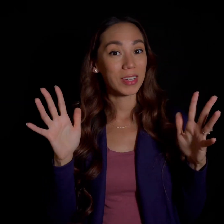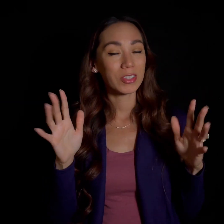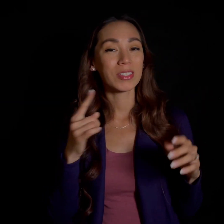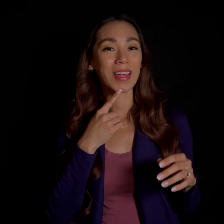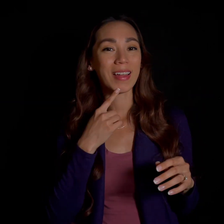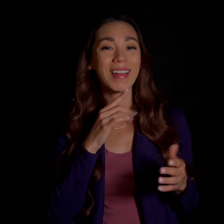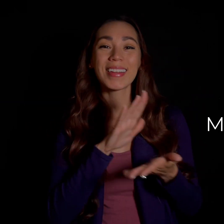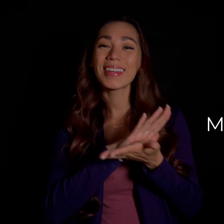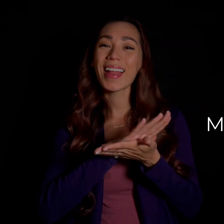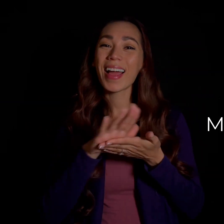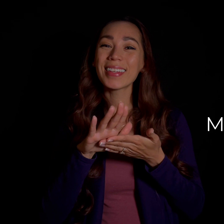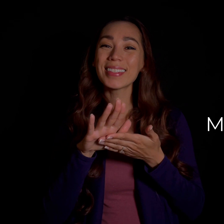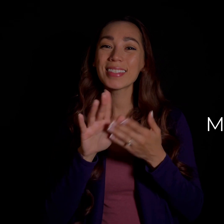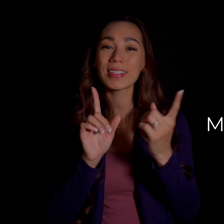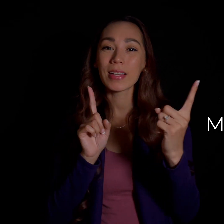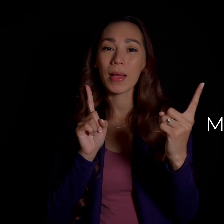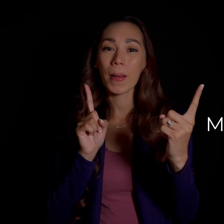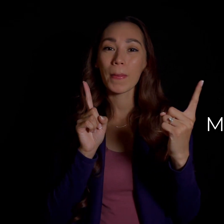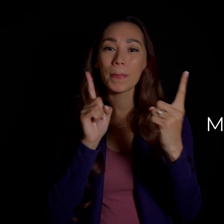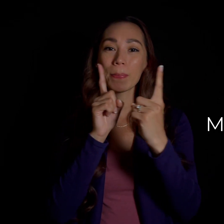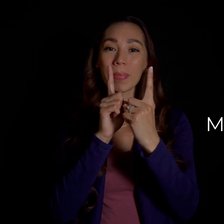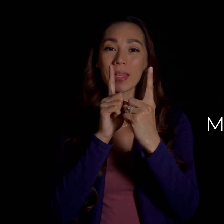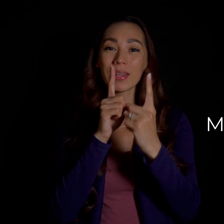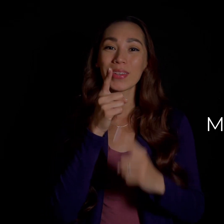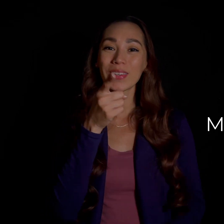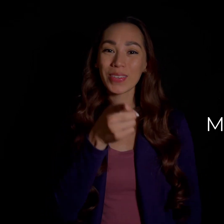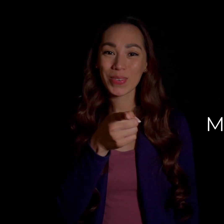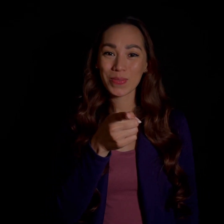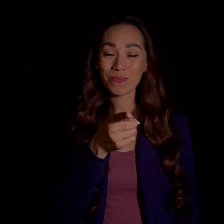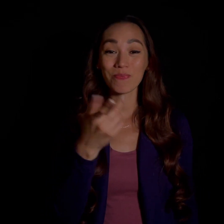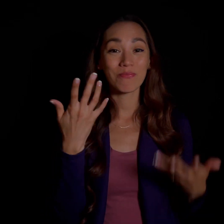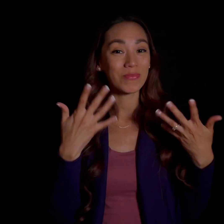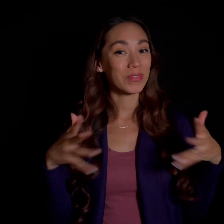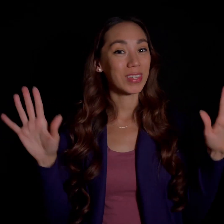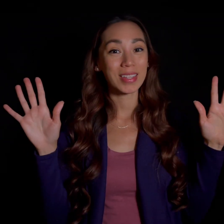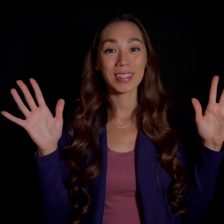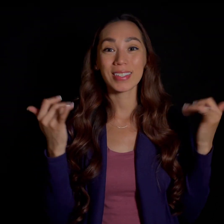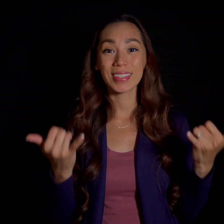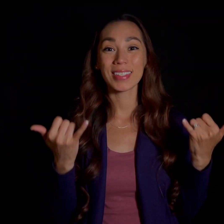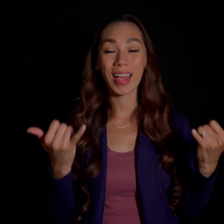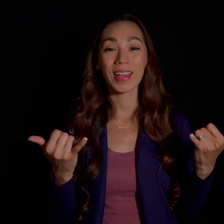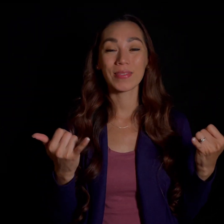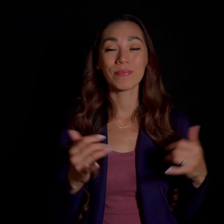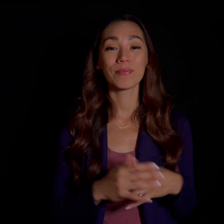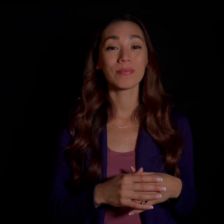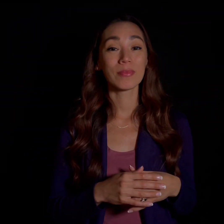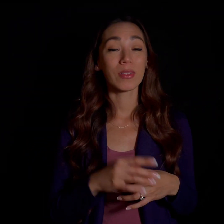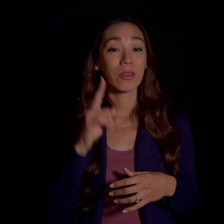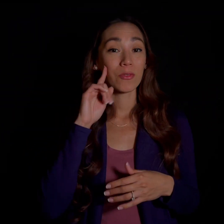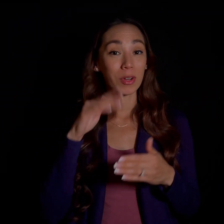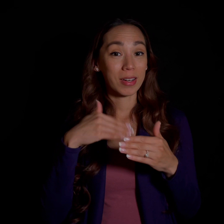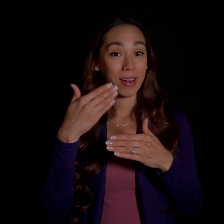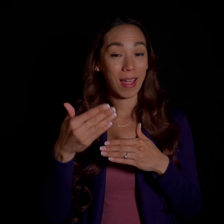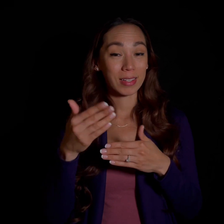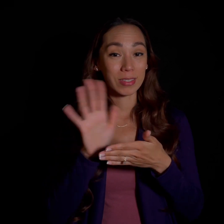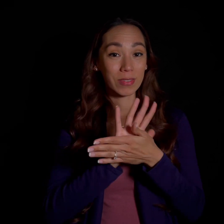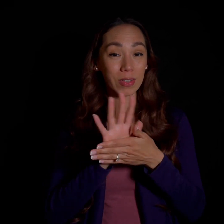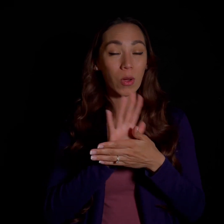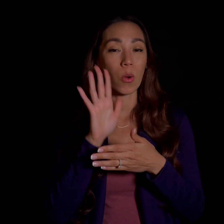nice meeting you. And that concludes all of today's lessons. In episode 2, we will go